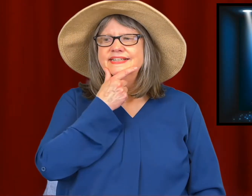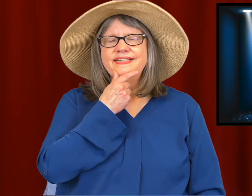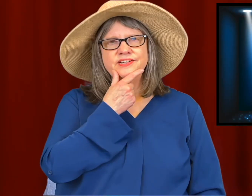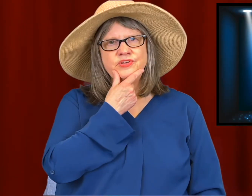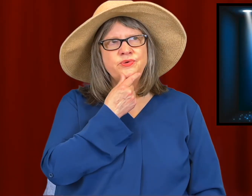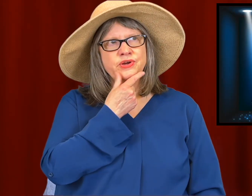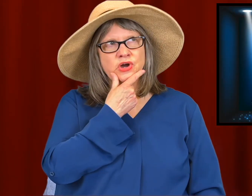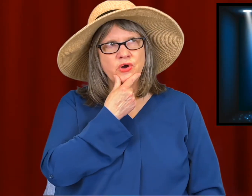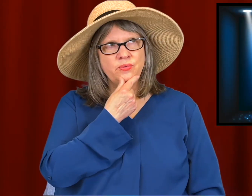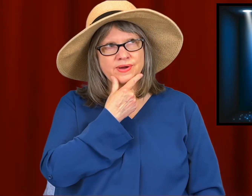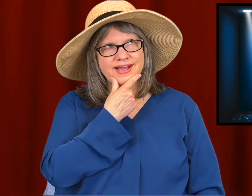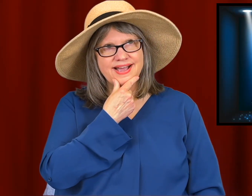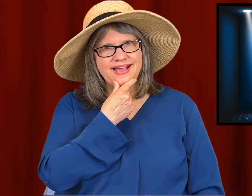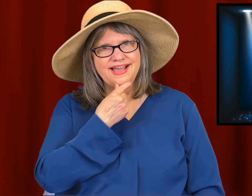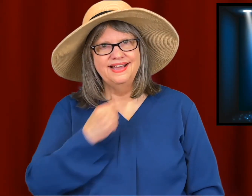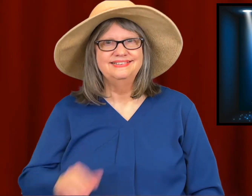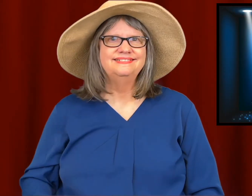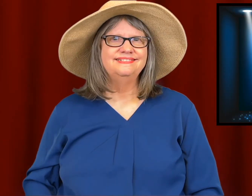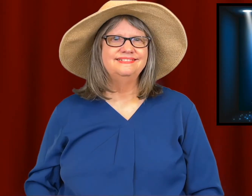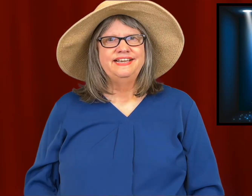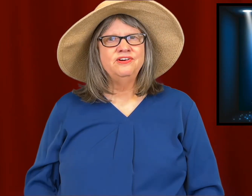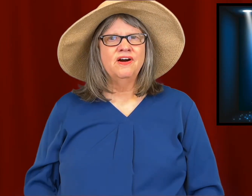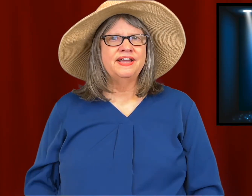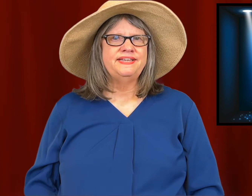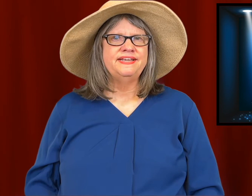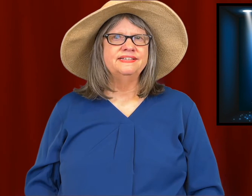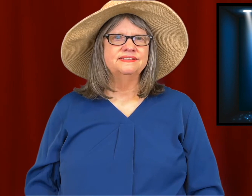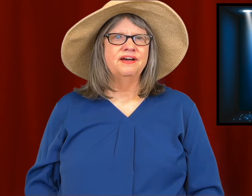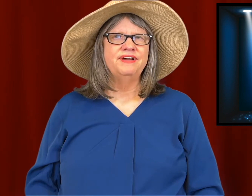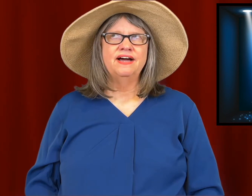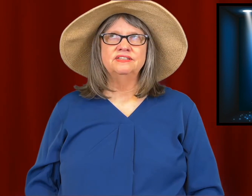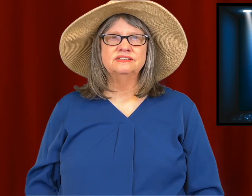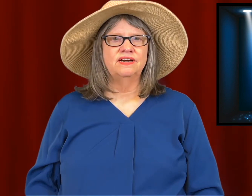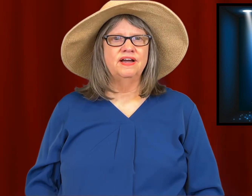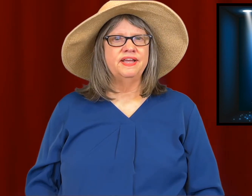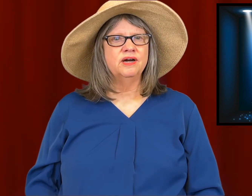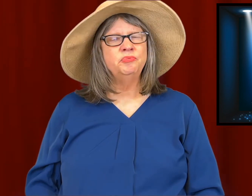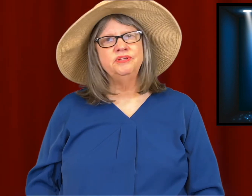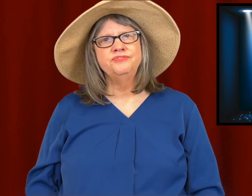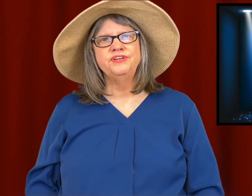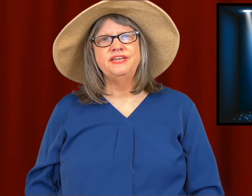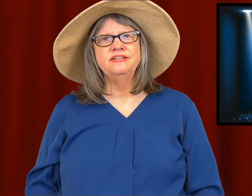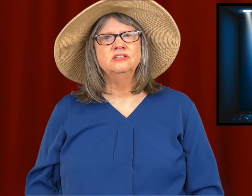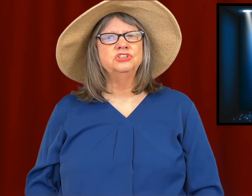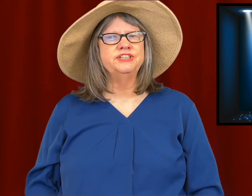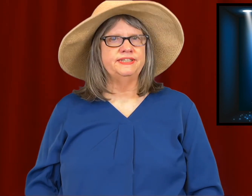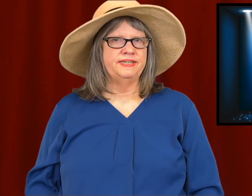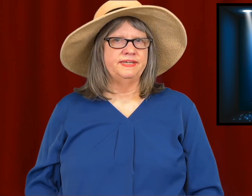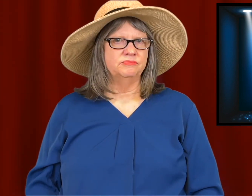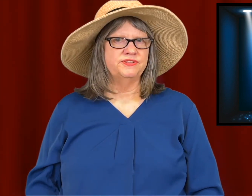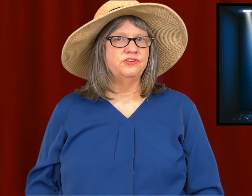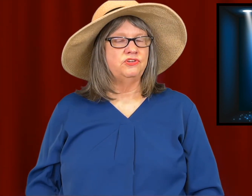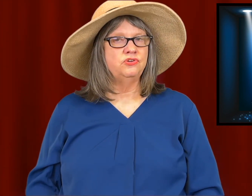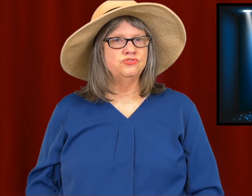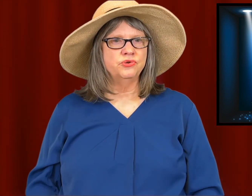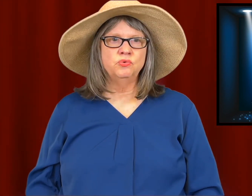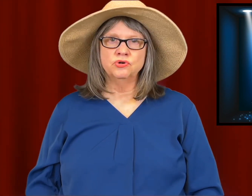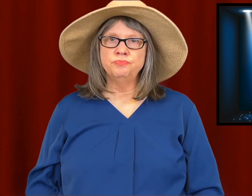Did you know? Here are ideas of how to sign a couple of English idioms that use the word